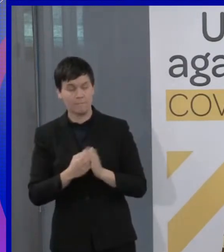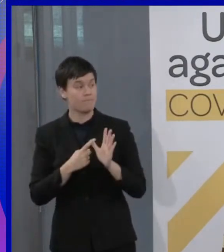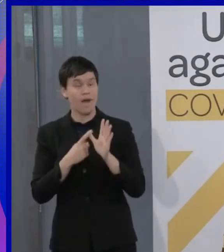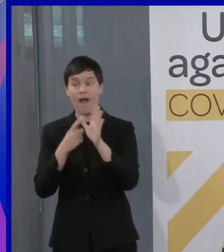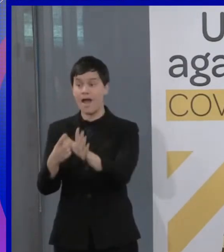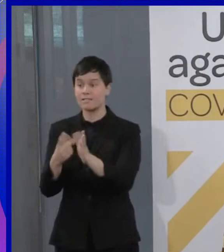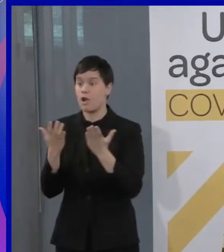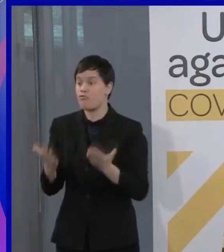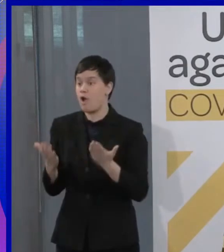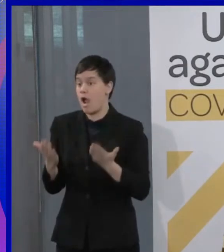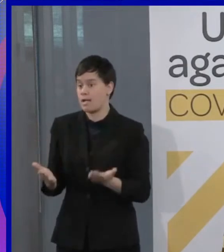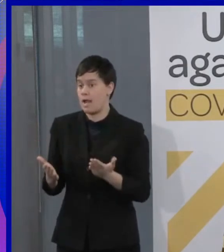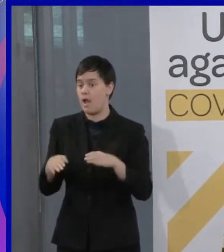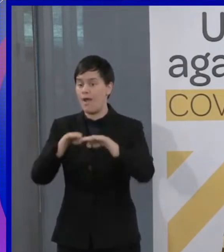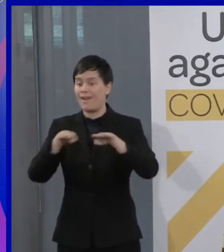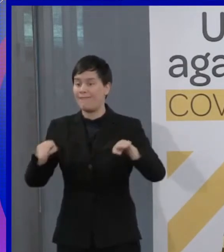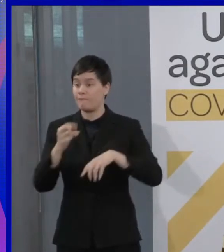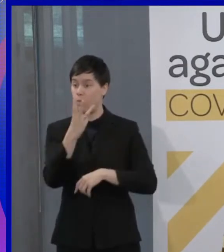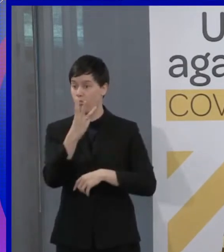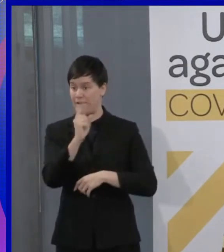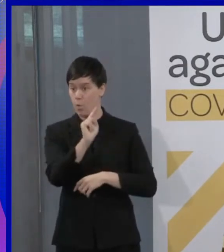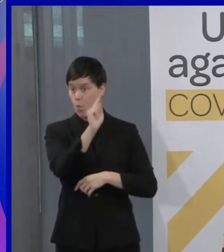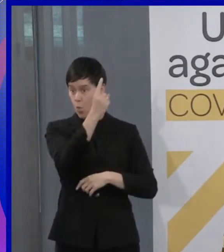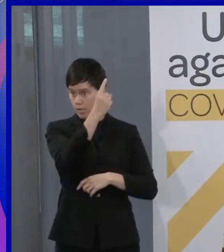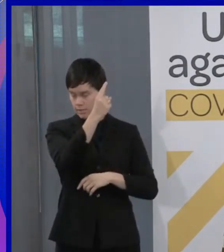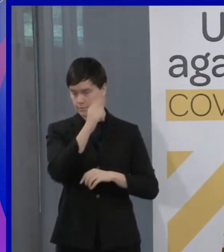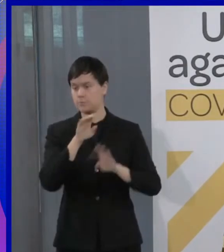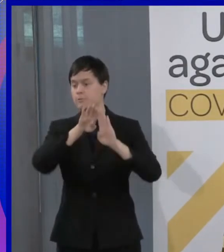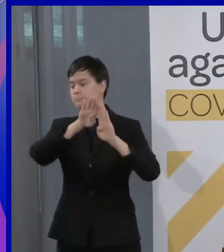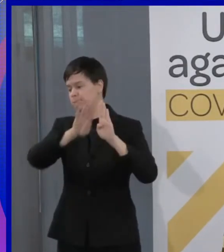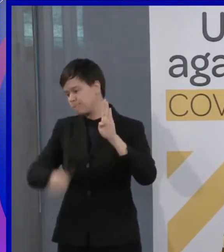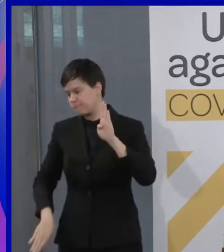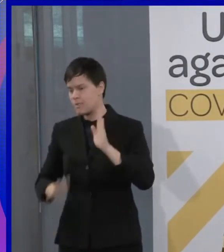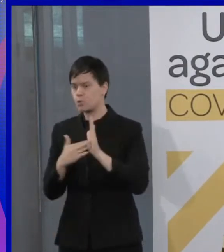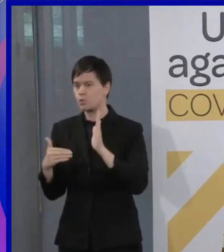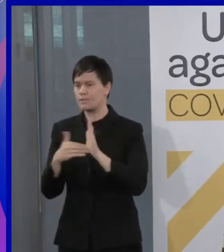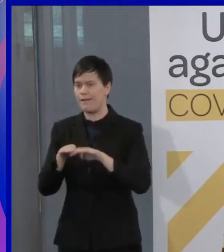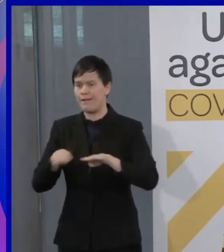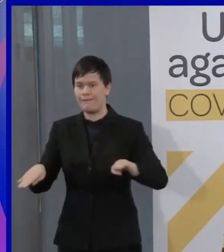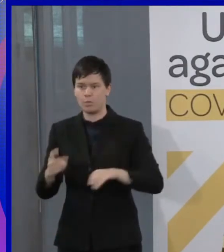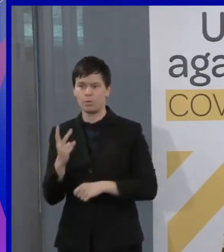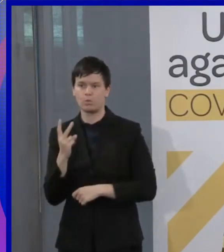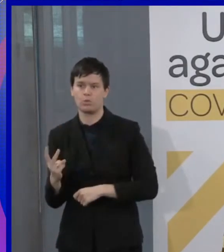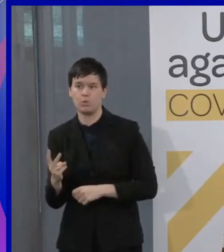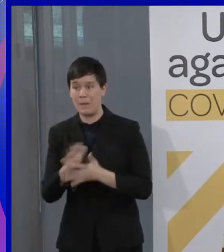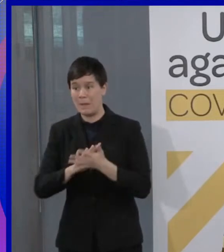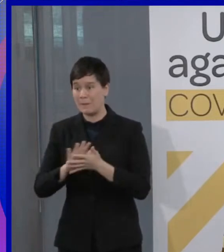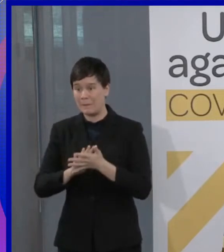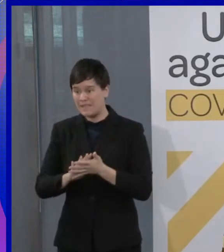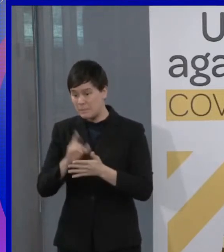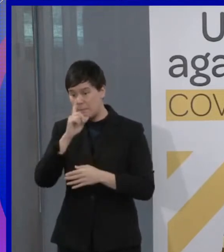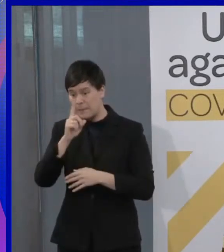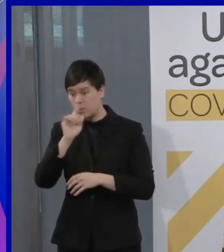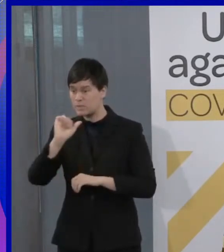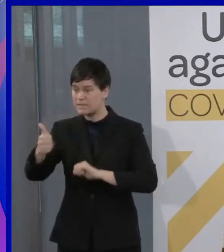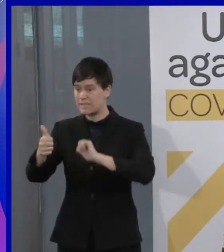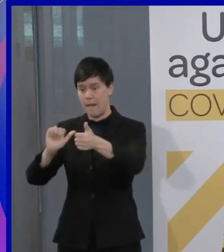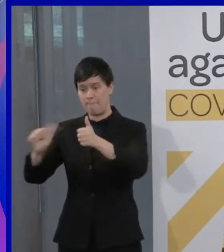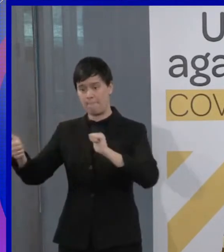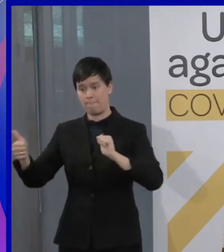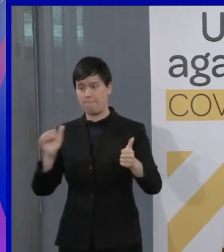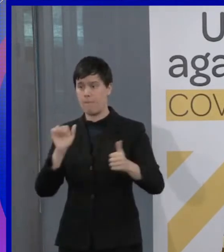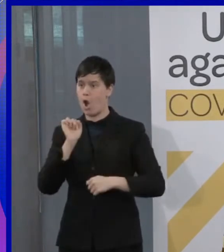no particular reason at the moment to create regional bubbles or further boundaries, as it were, around specific regions. I